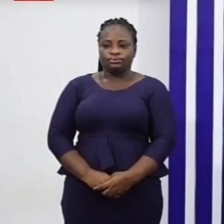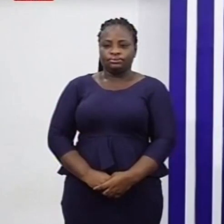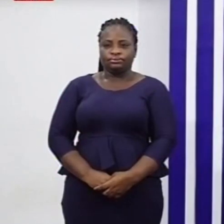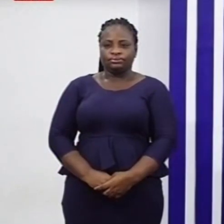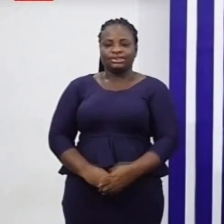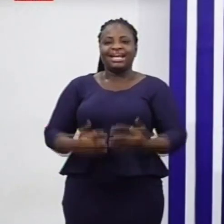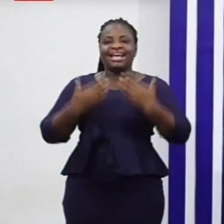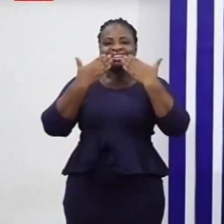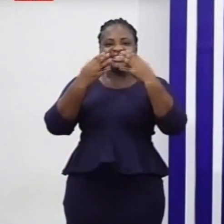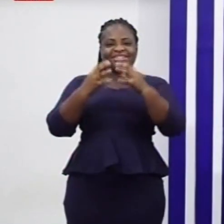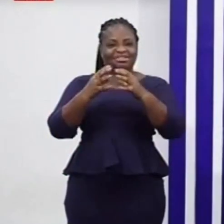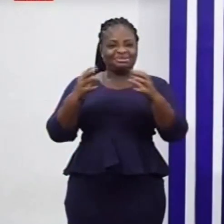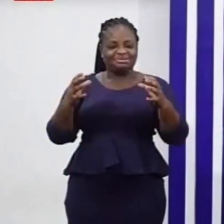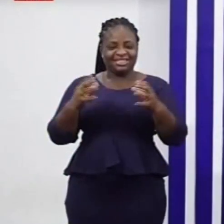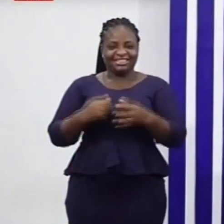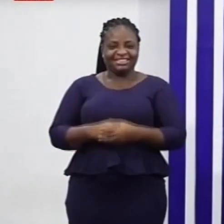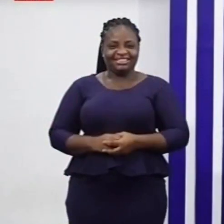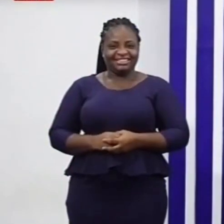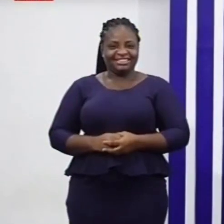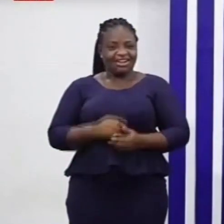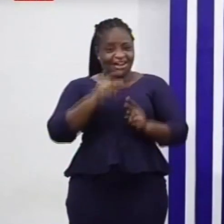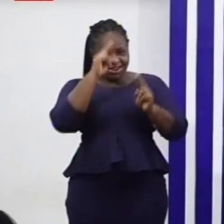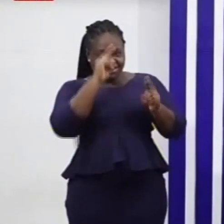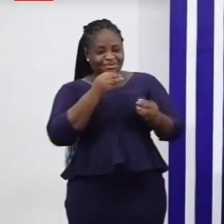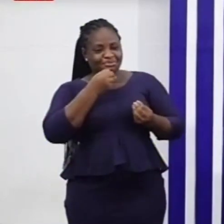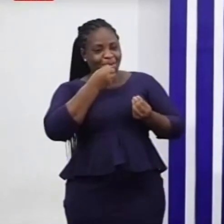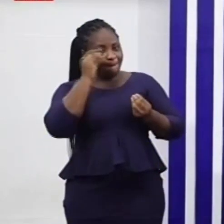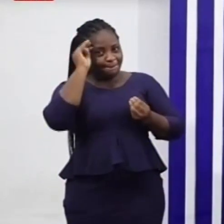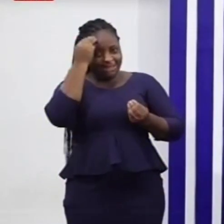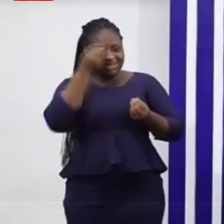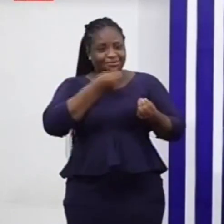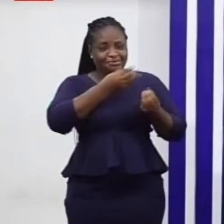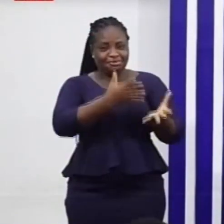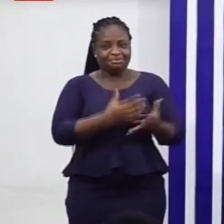Thank you very much, Honorable Minister for Information,